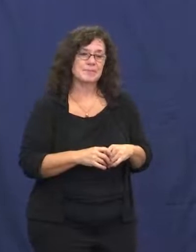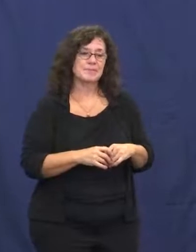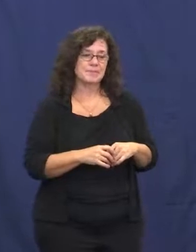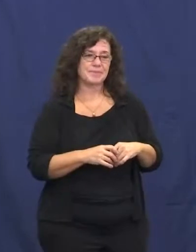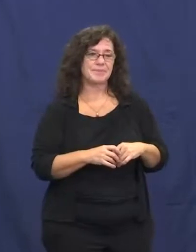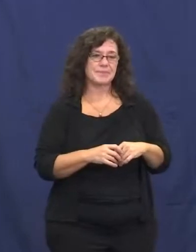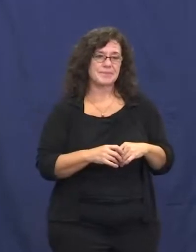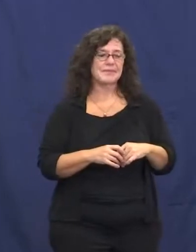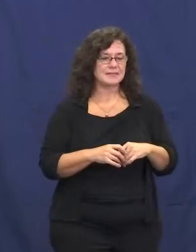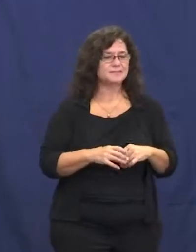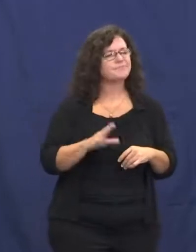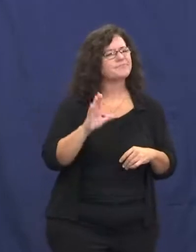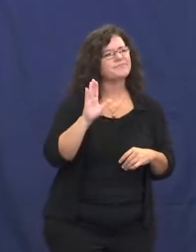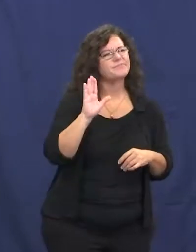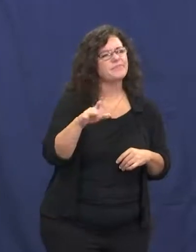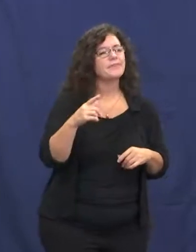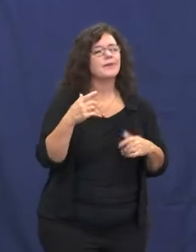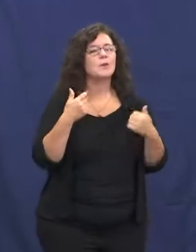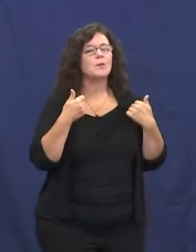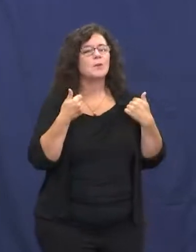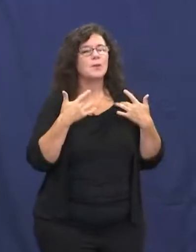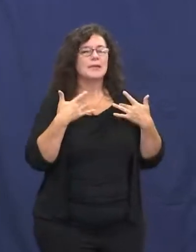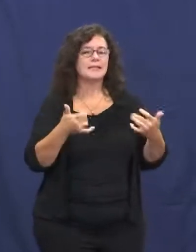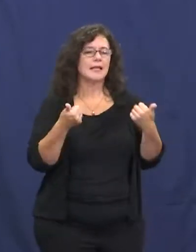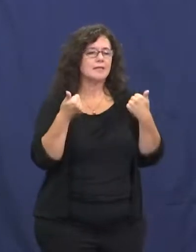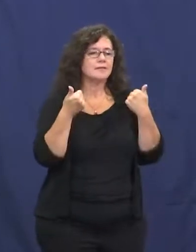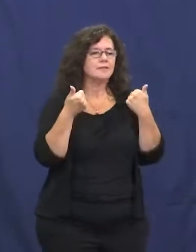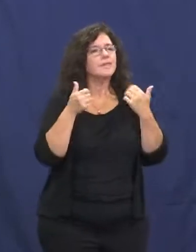into a red zone is a positive.